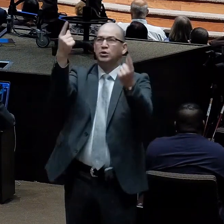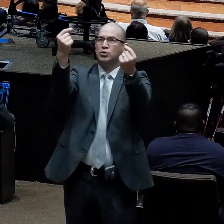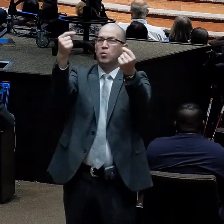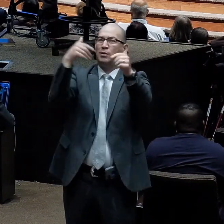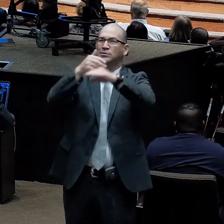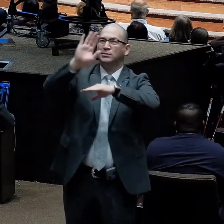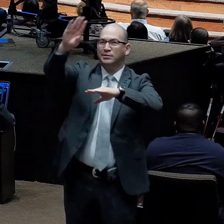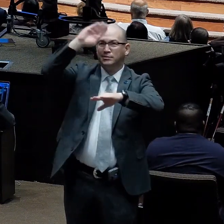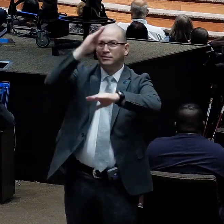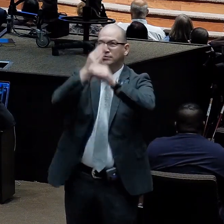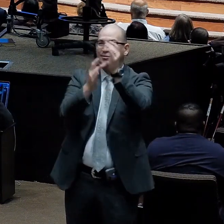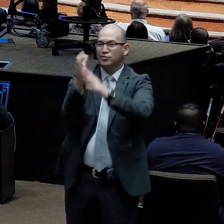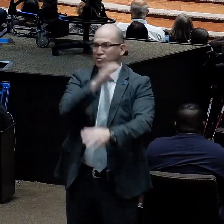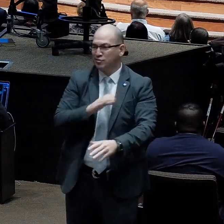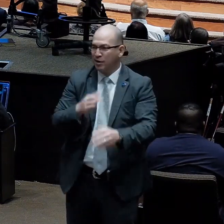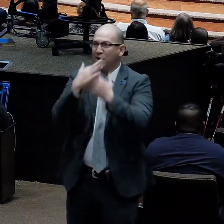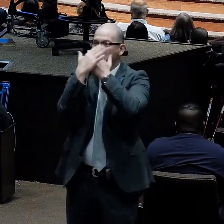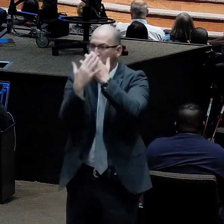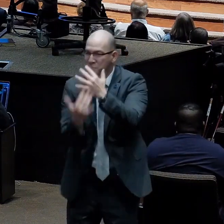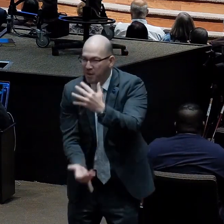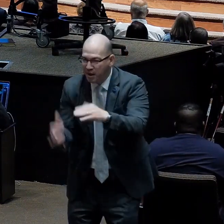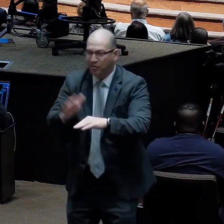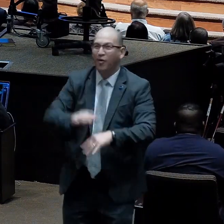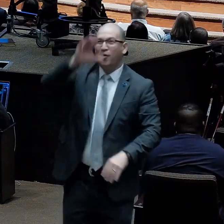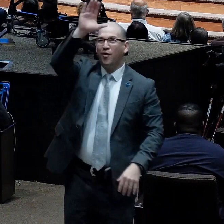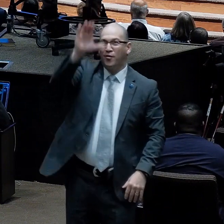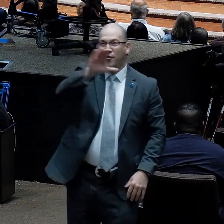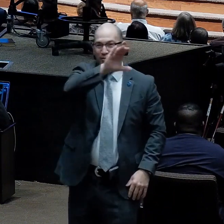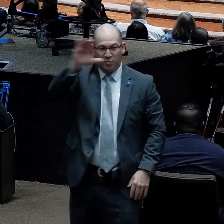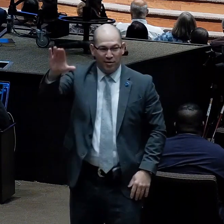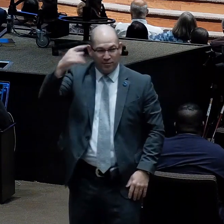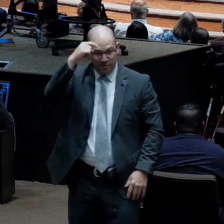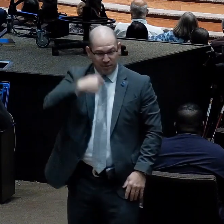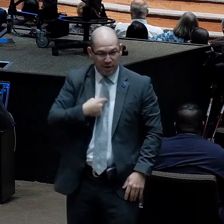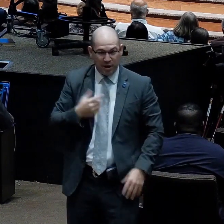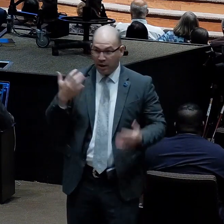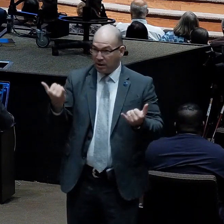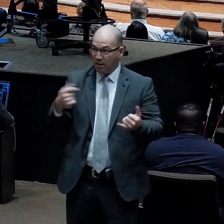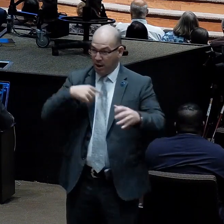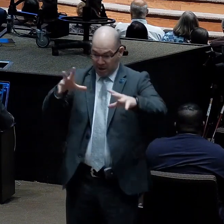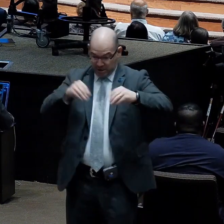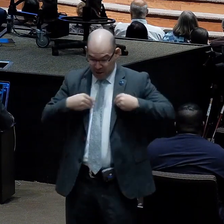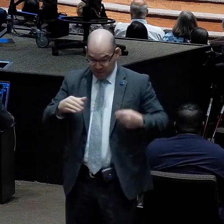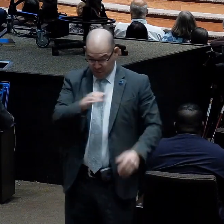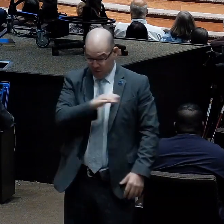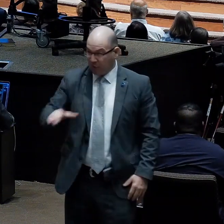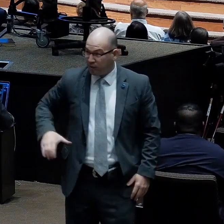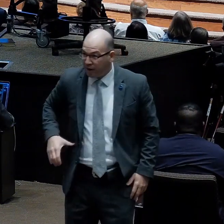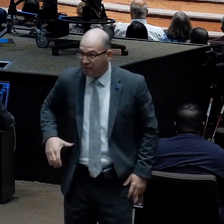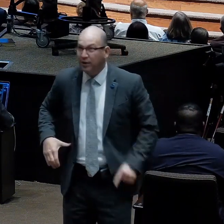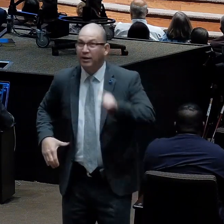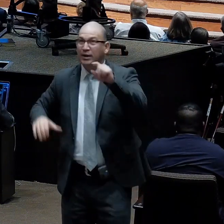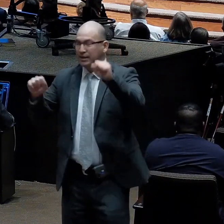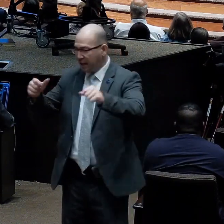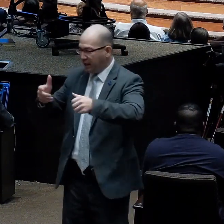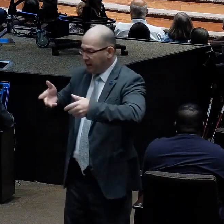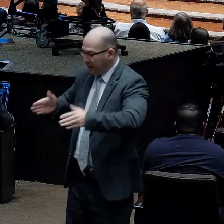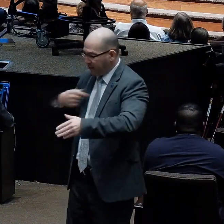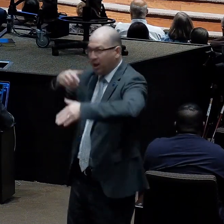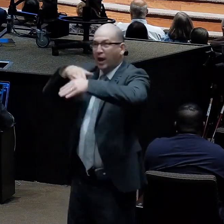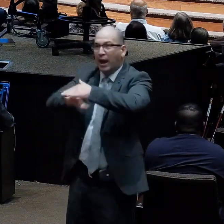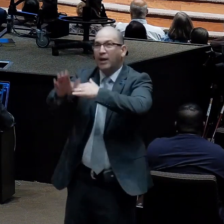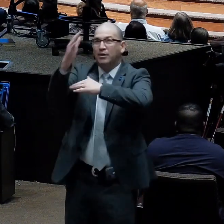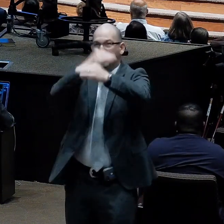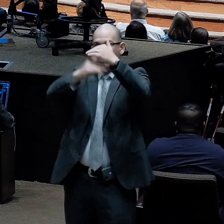Christ, to shed his blood upon the cross. Now then, when I accept Christ as my Savior, God can admit me to heaven. God allows me a